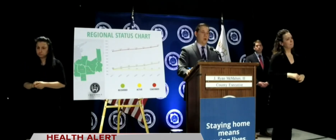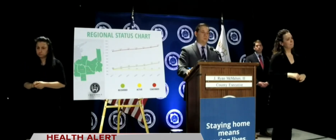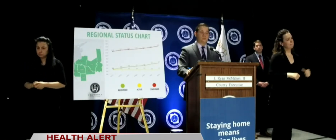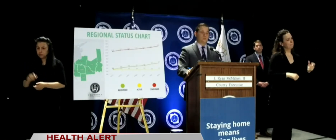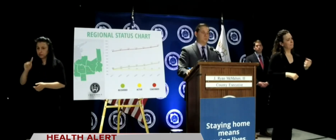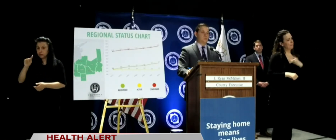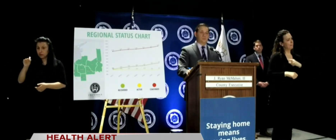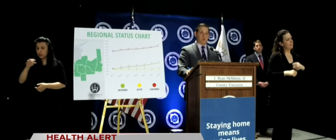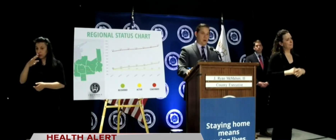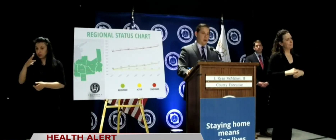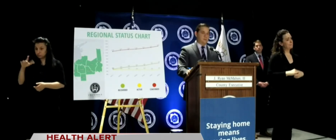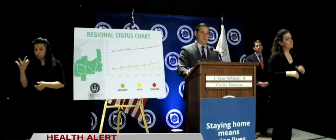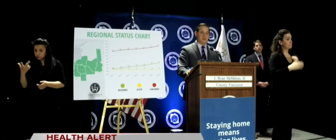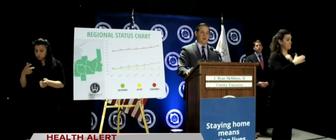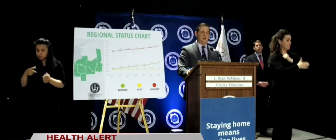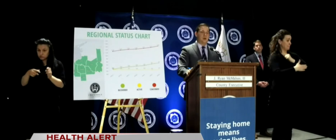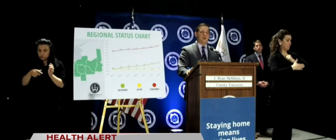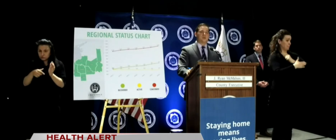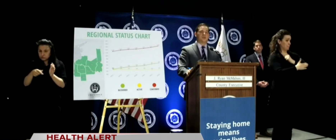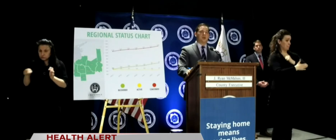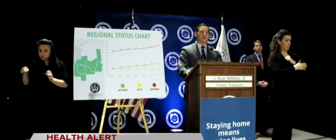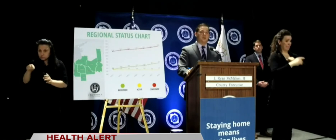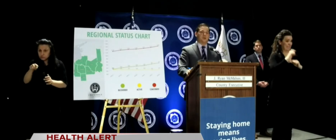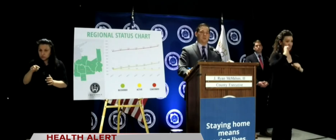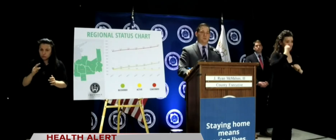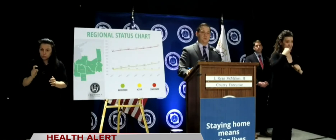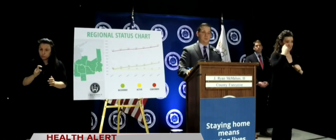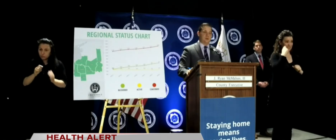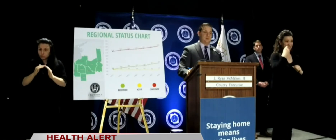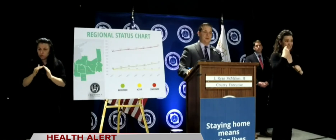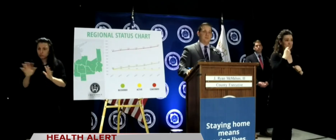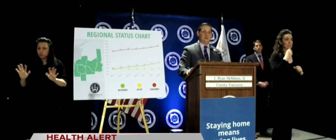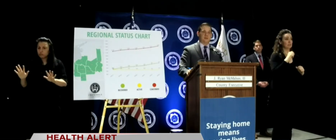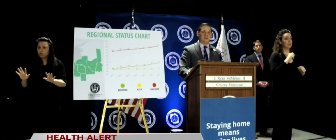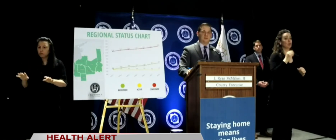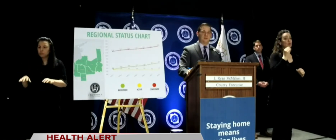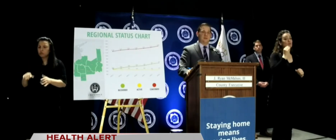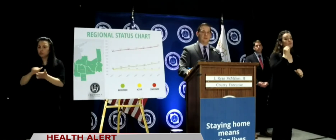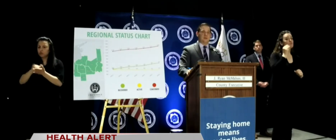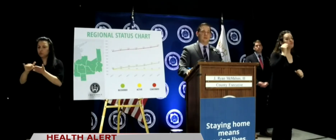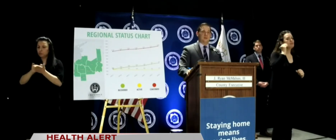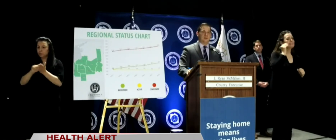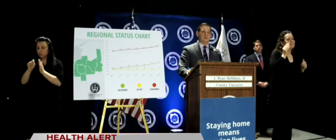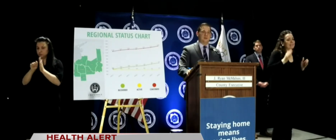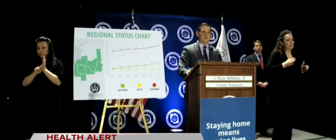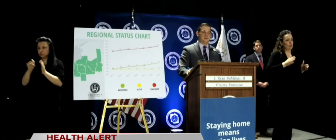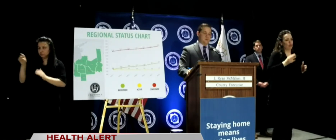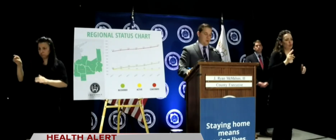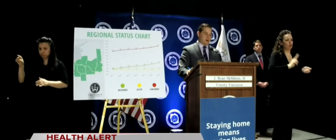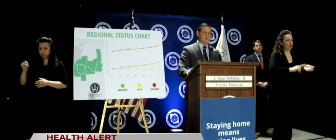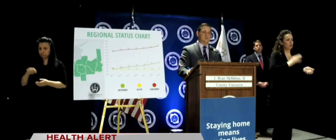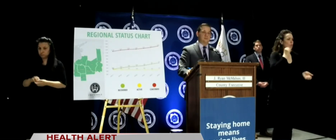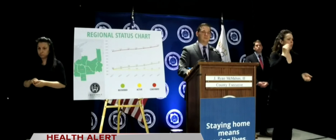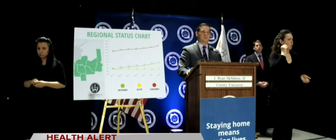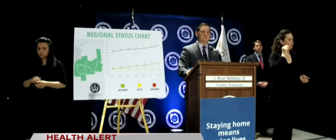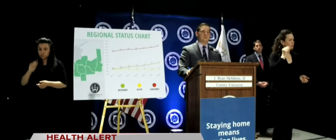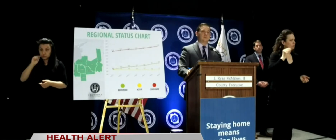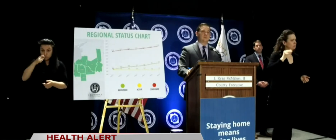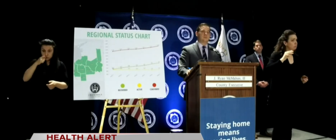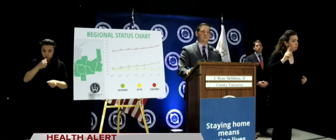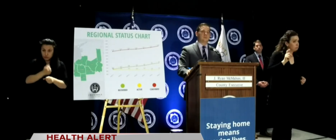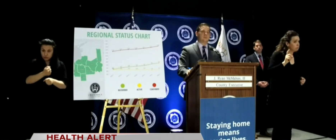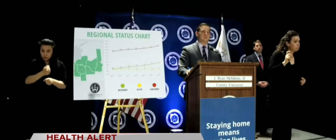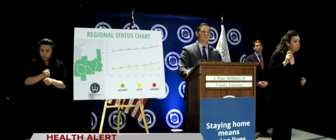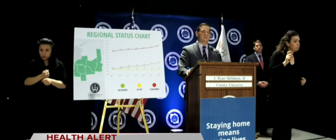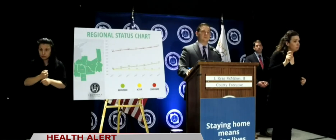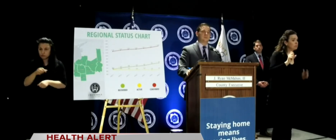right? No. Because that's state regulated. Correct. Okay. The state of New York is in charge of nursing homes. But you have done They've some made- proactive employees of nursing homes. Correct. But the